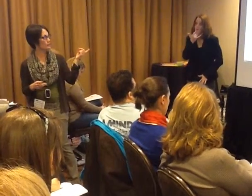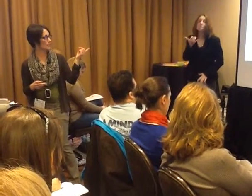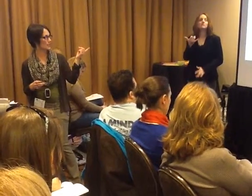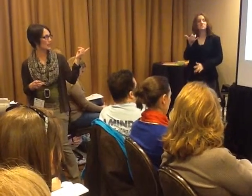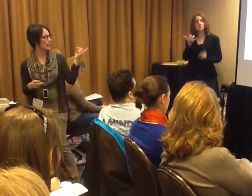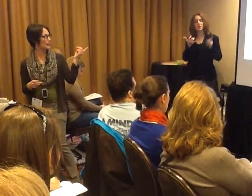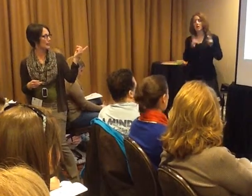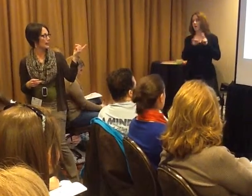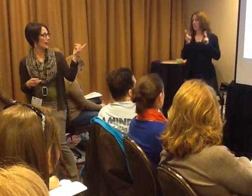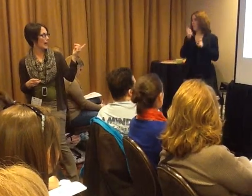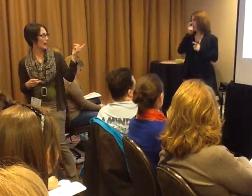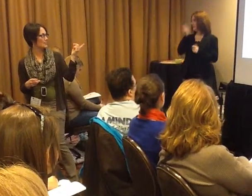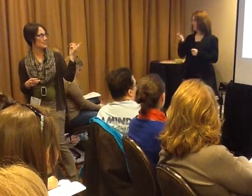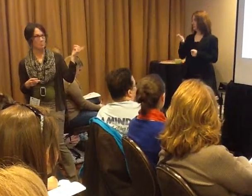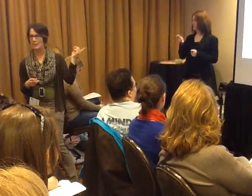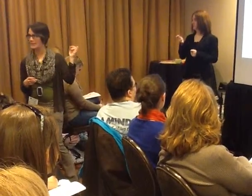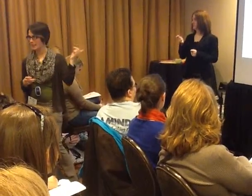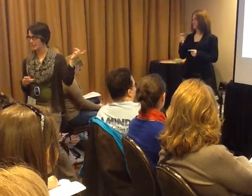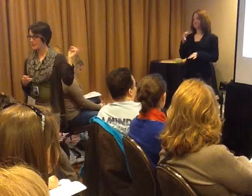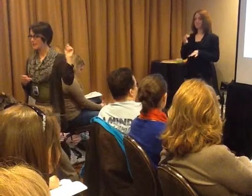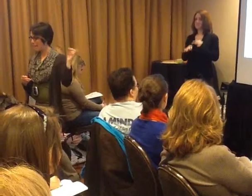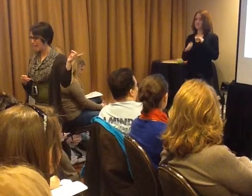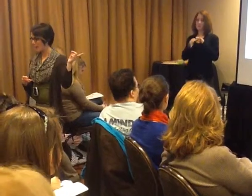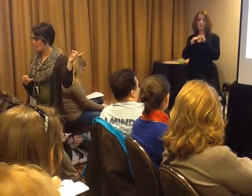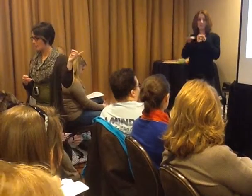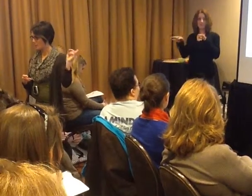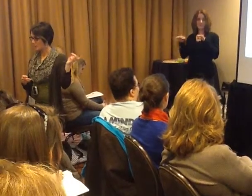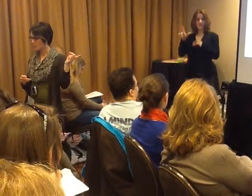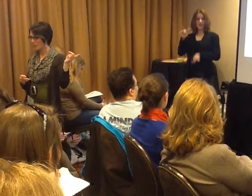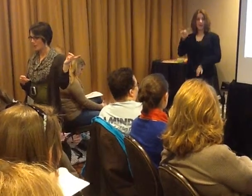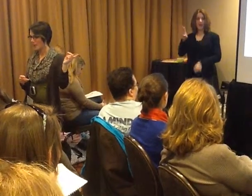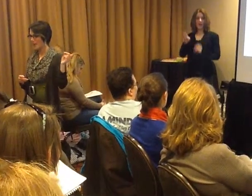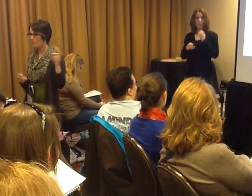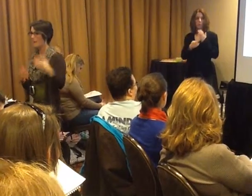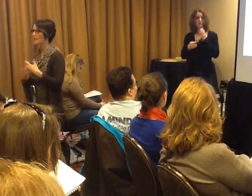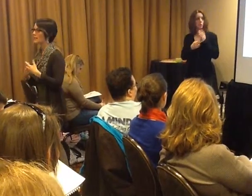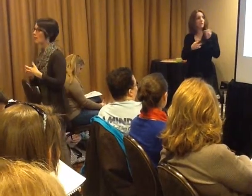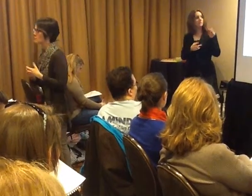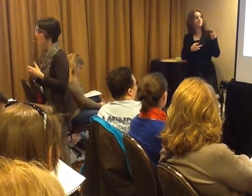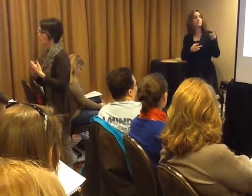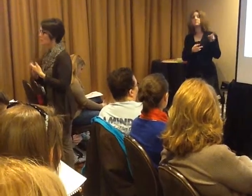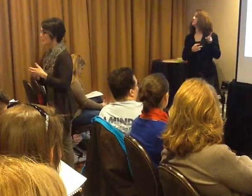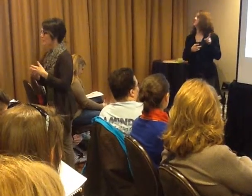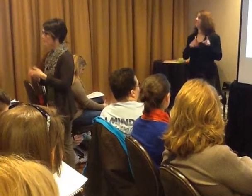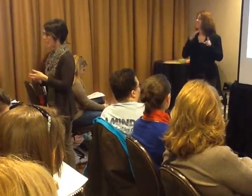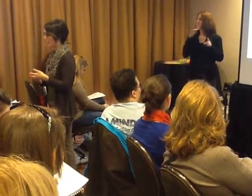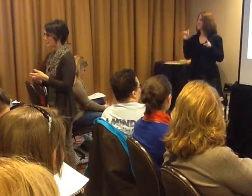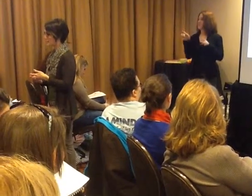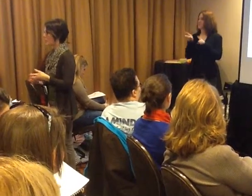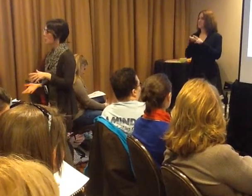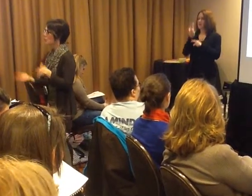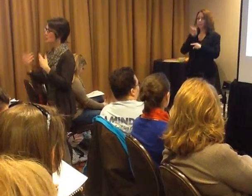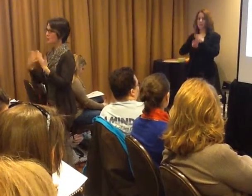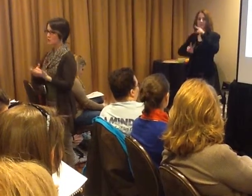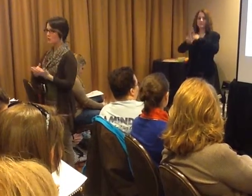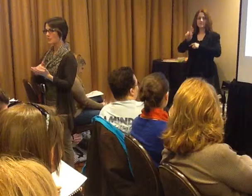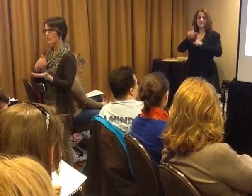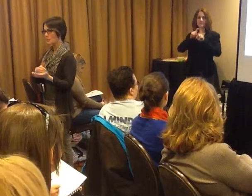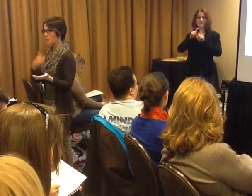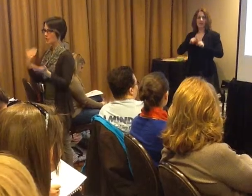really interesting simple sentence lab resource that they gave, and it's almost like predictive text. So